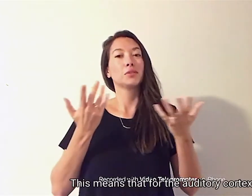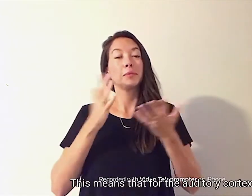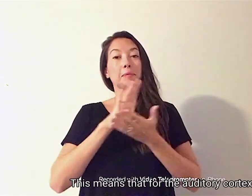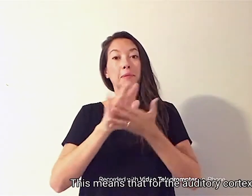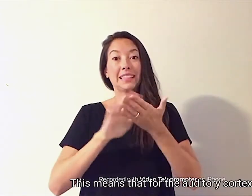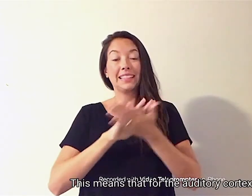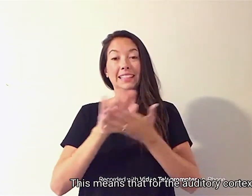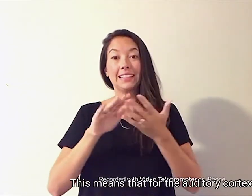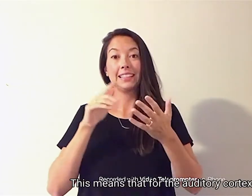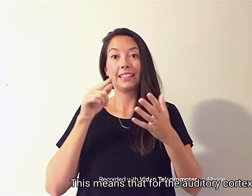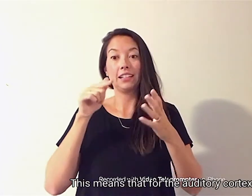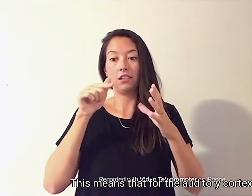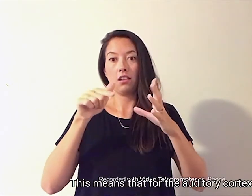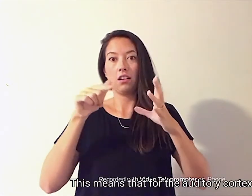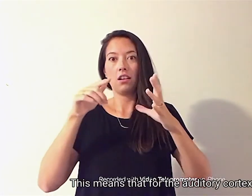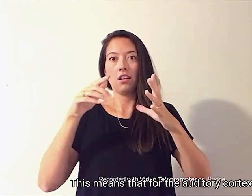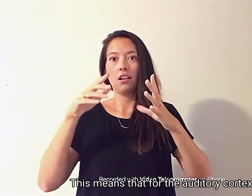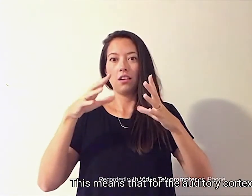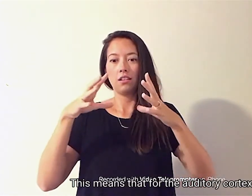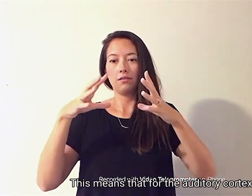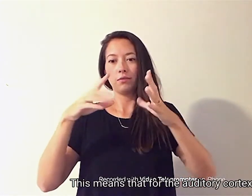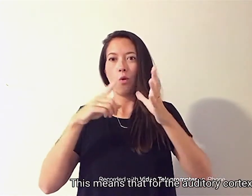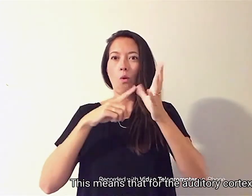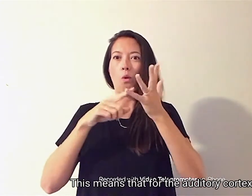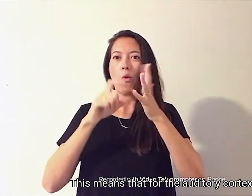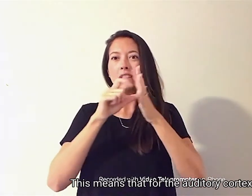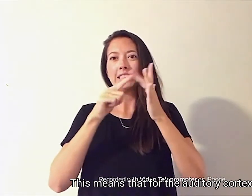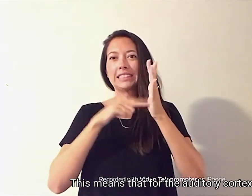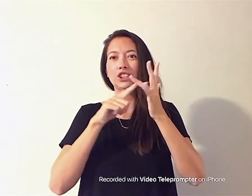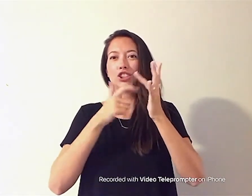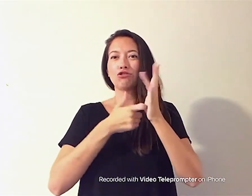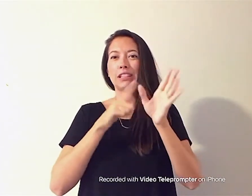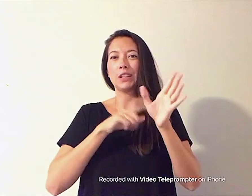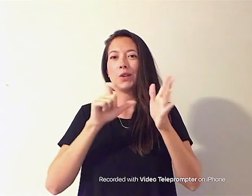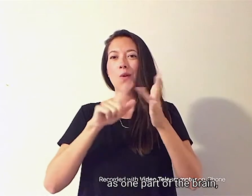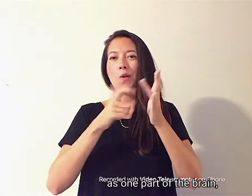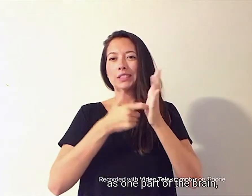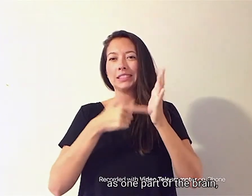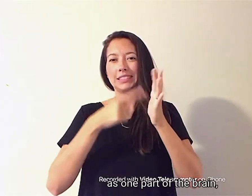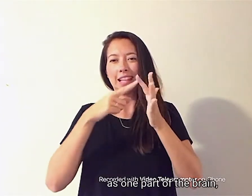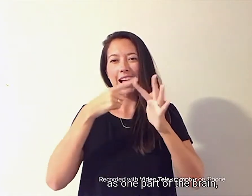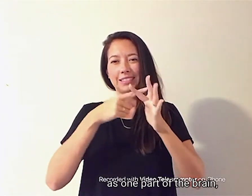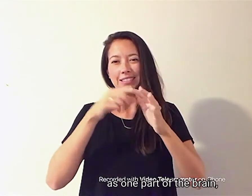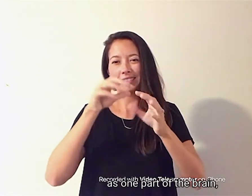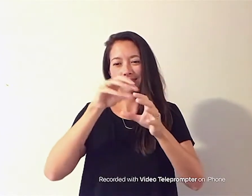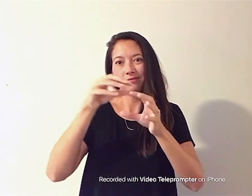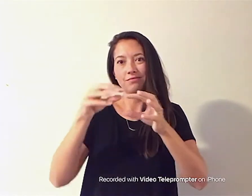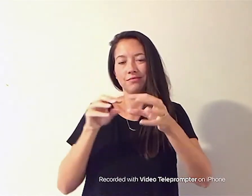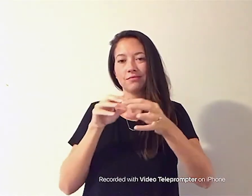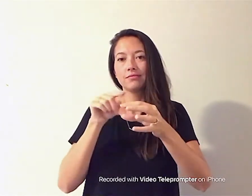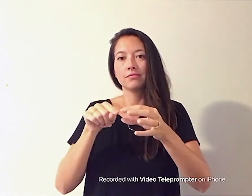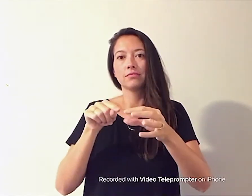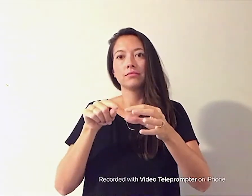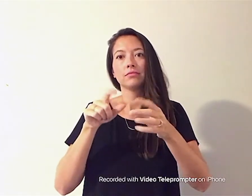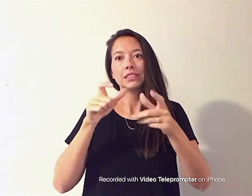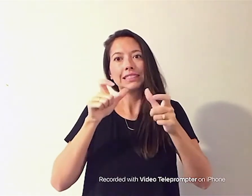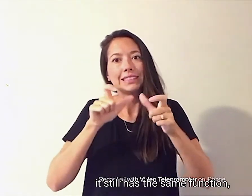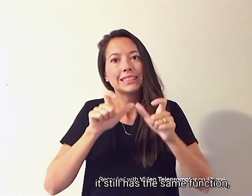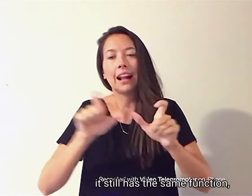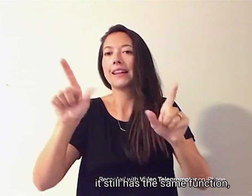This means that for the auditory cortex, as one part of the brain, it still